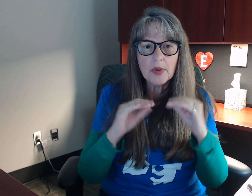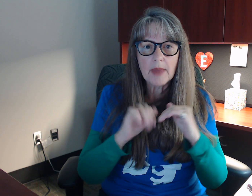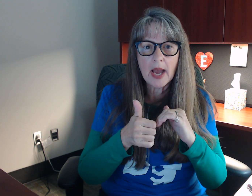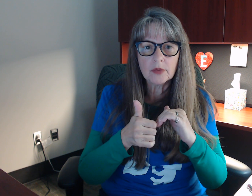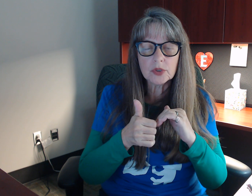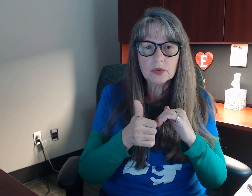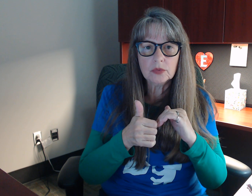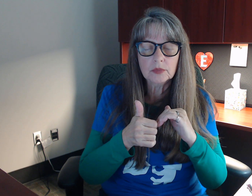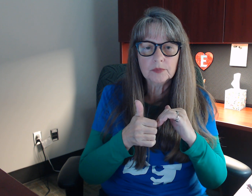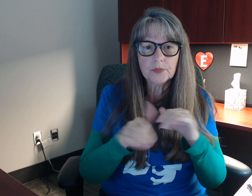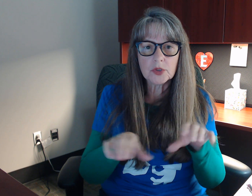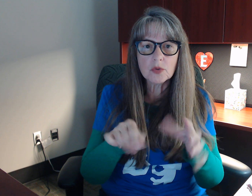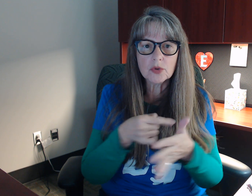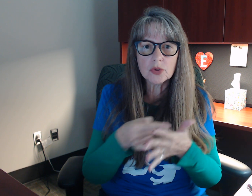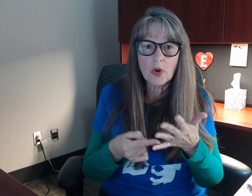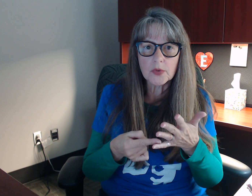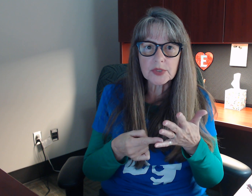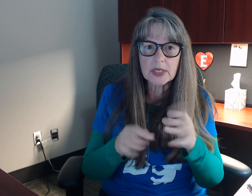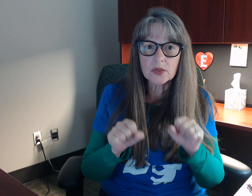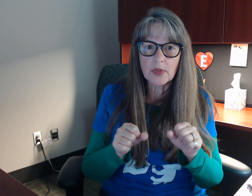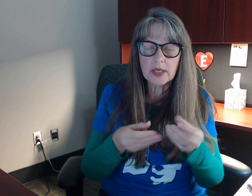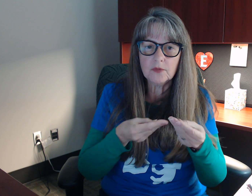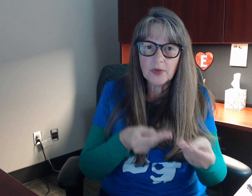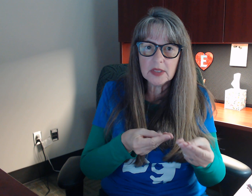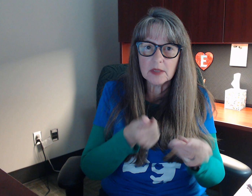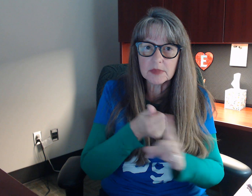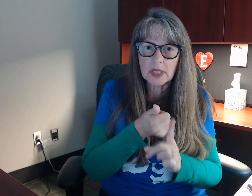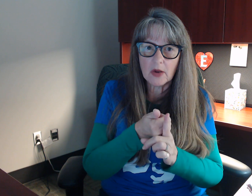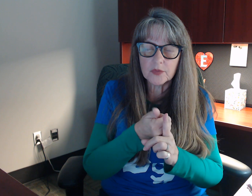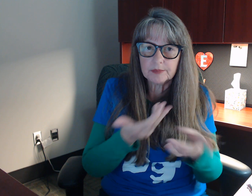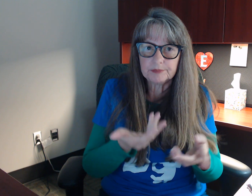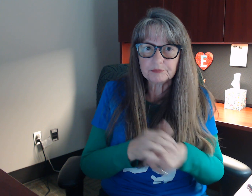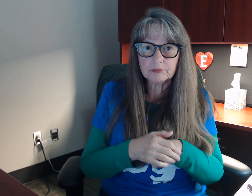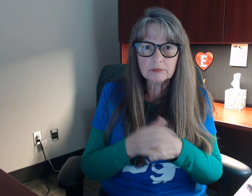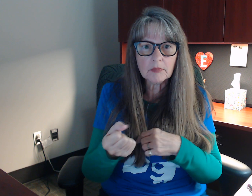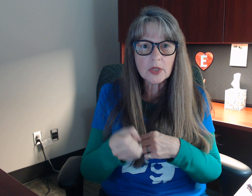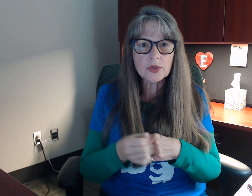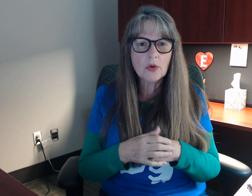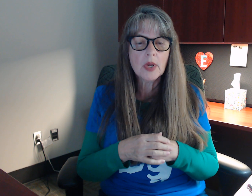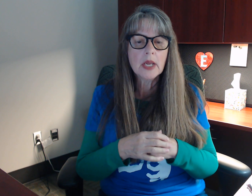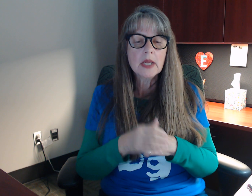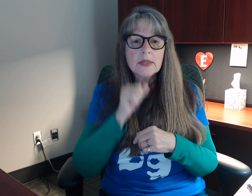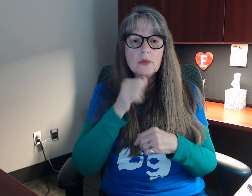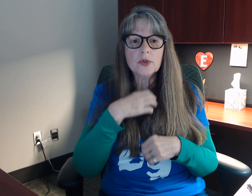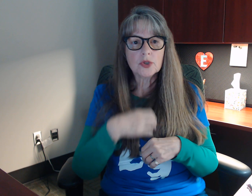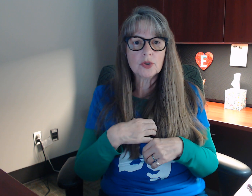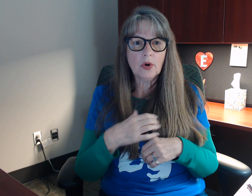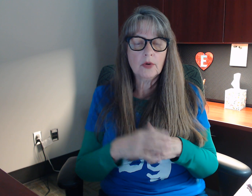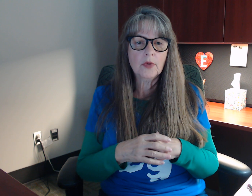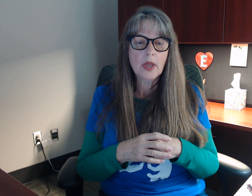how to do all those things so they could feed themselves, so they wouldn't starve.